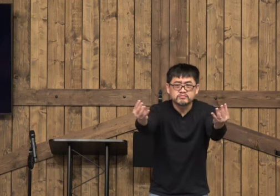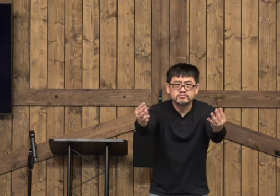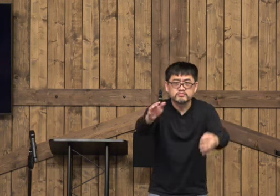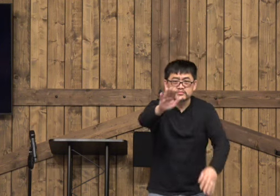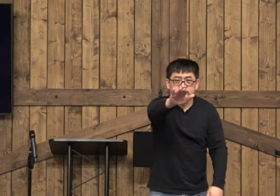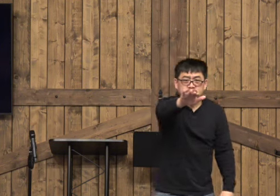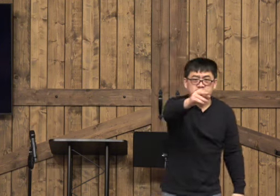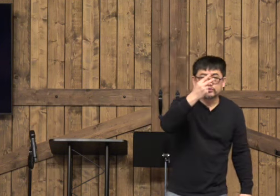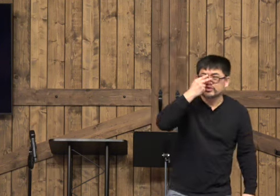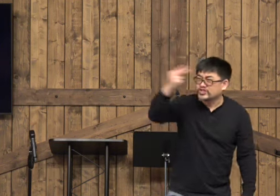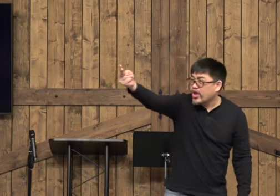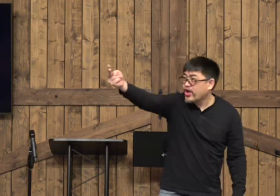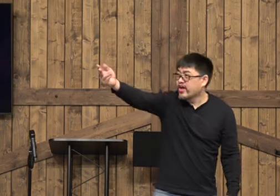And the disciples were there.